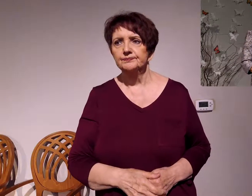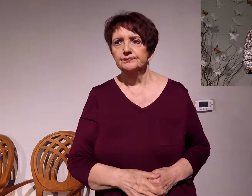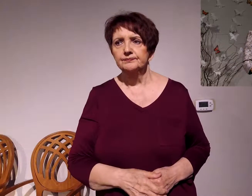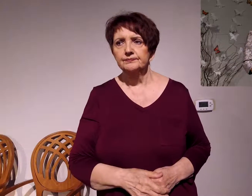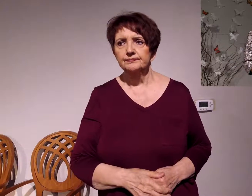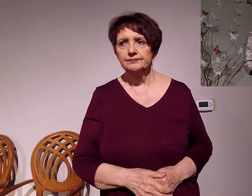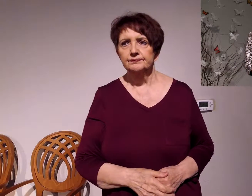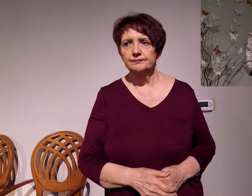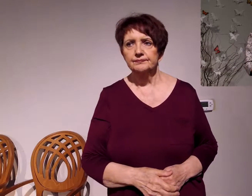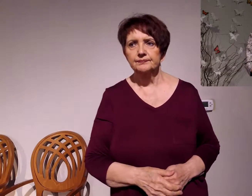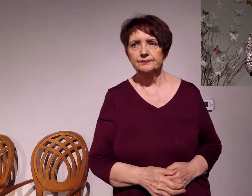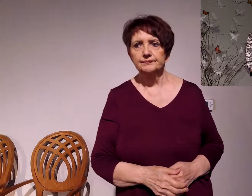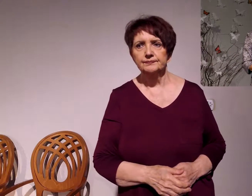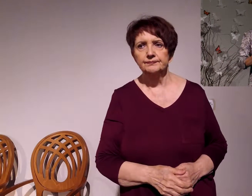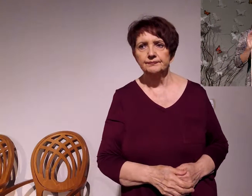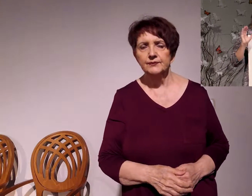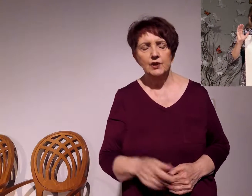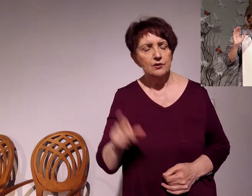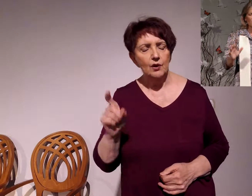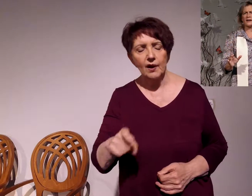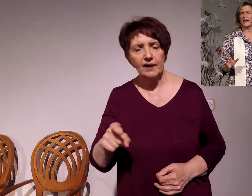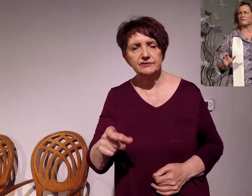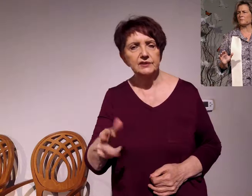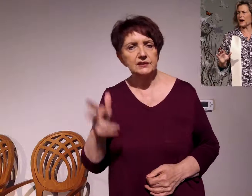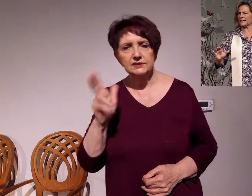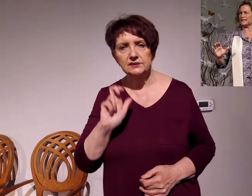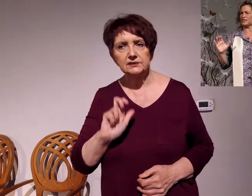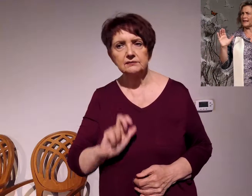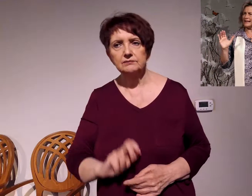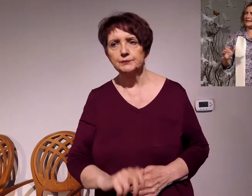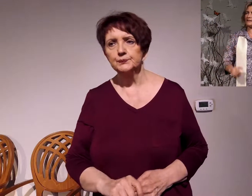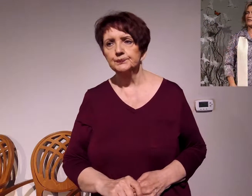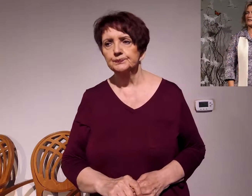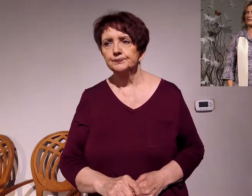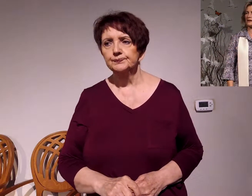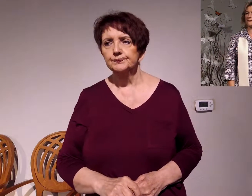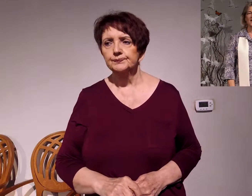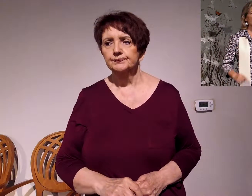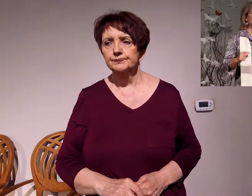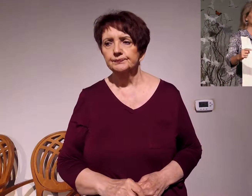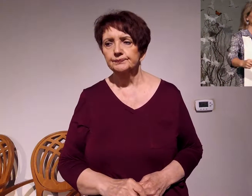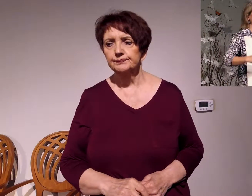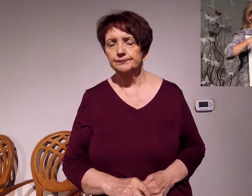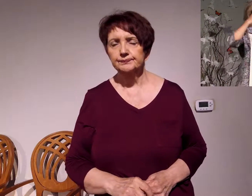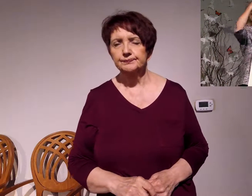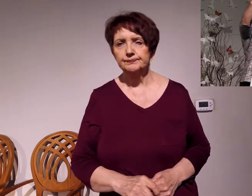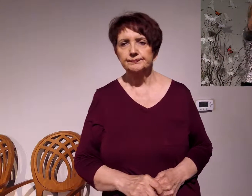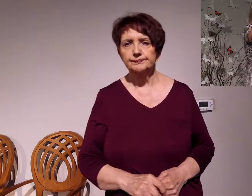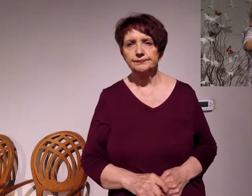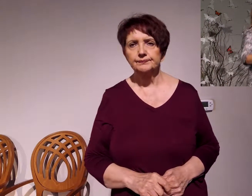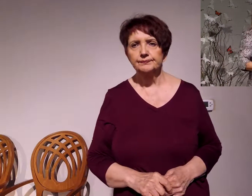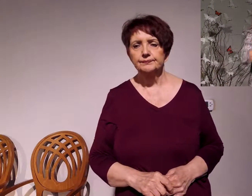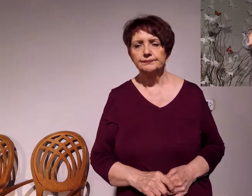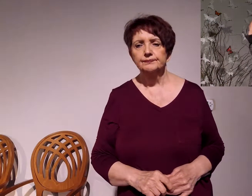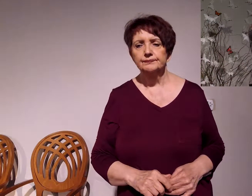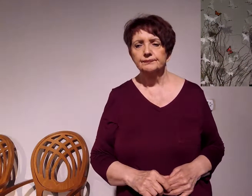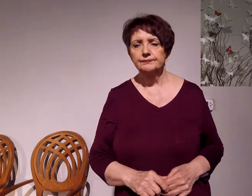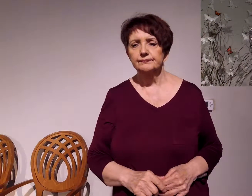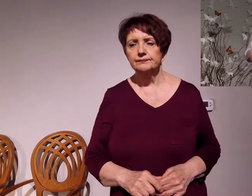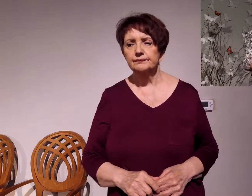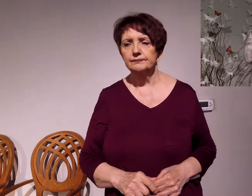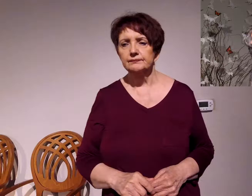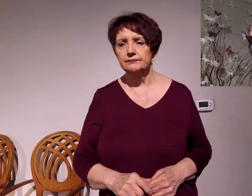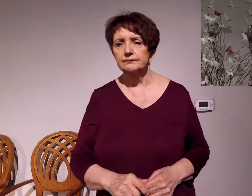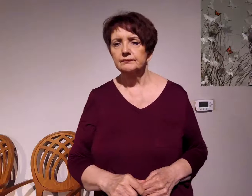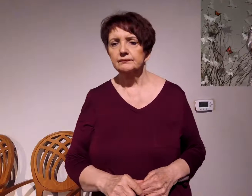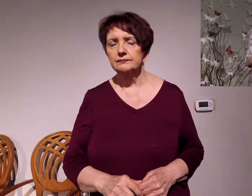we ought to be, right? We do not have to buy into any of this stuff as it relates to where we are and how many